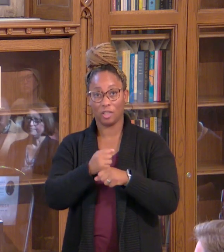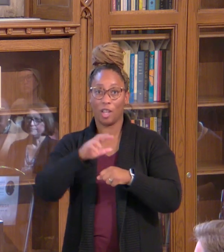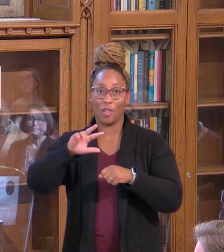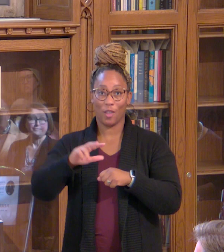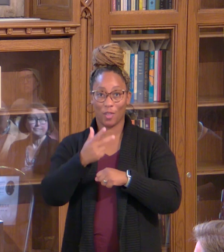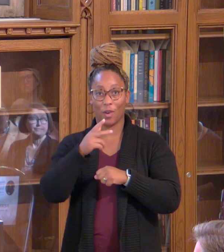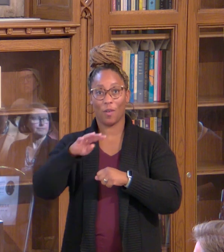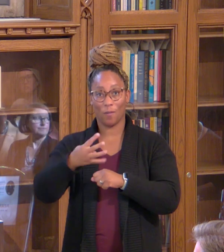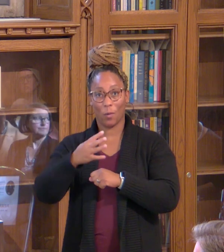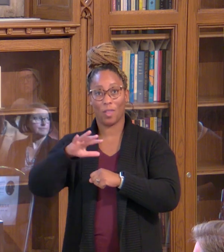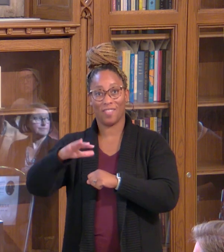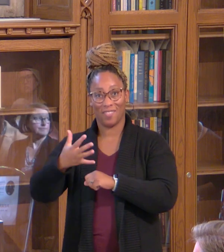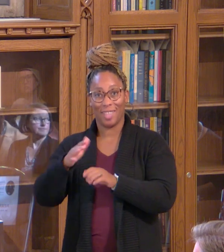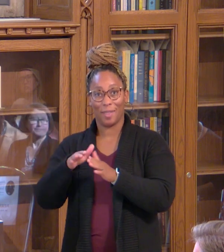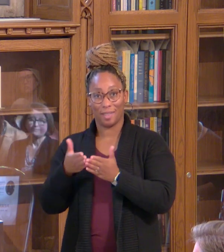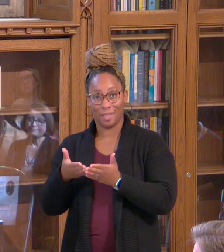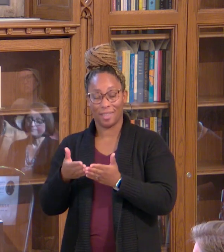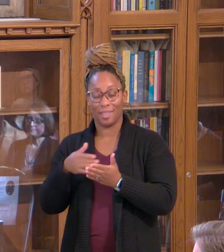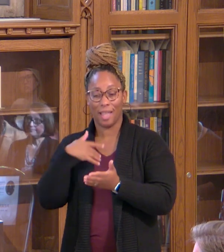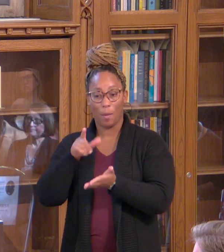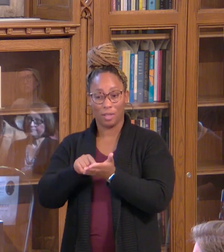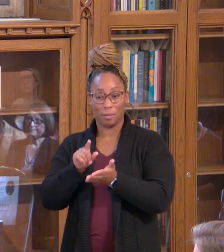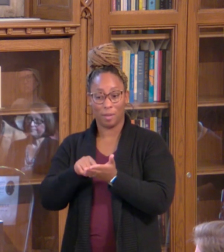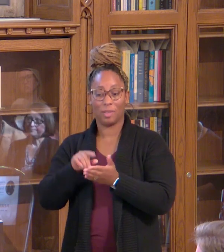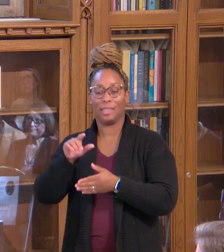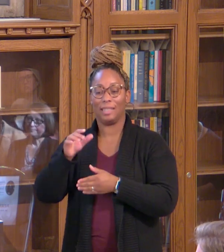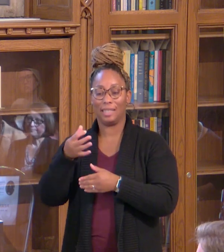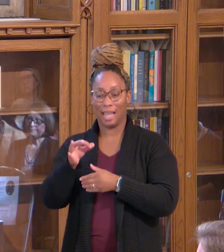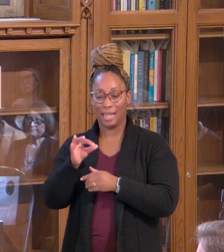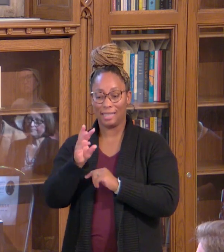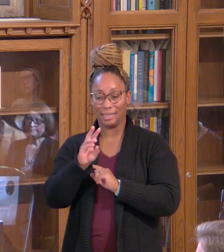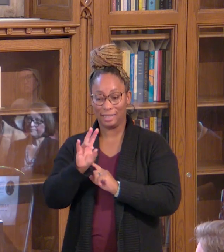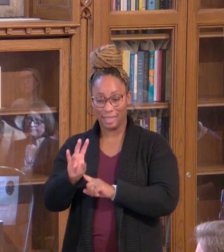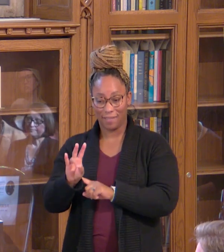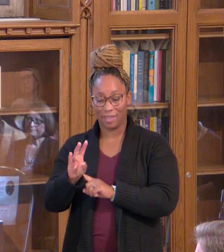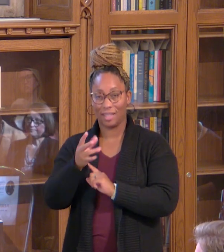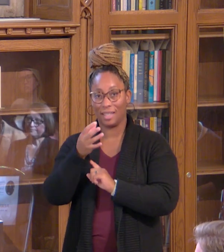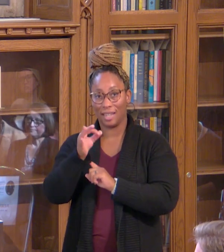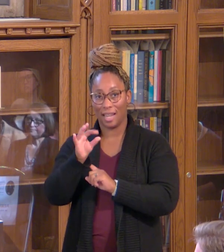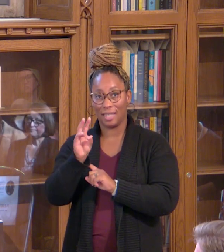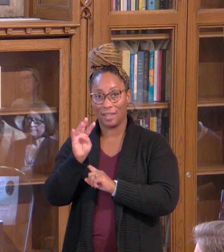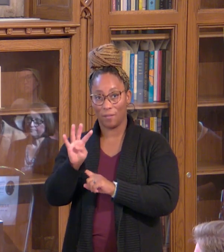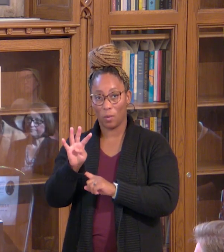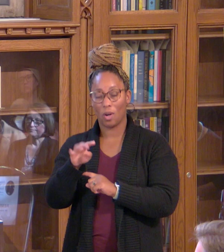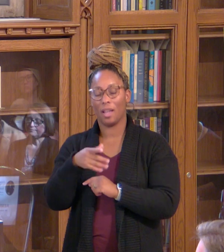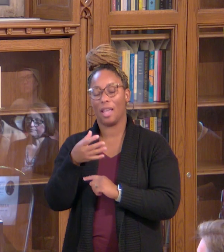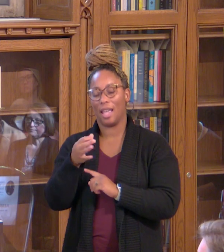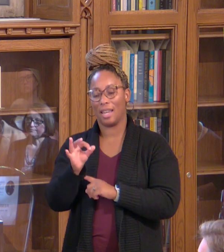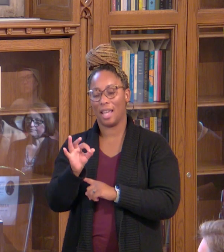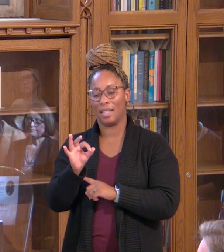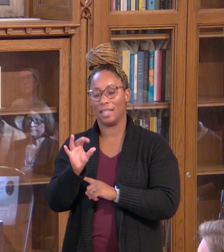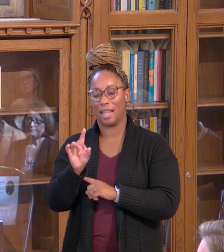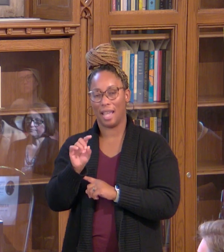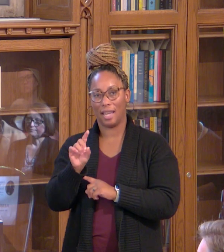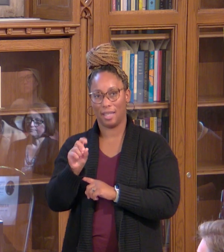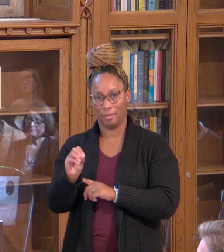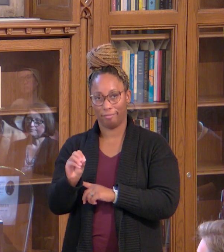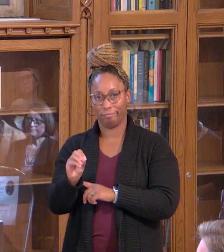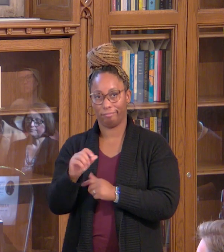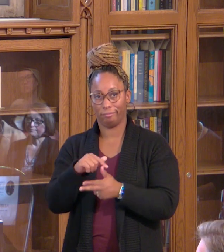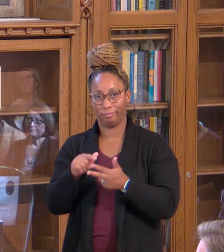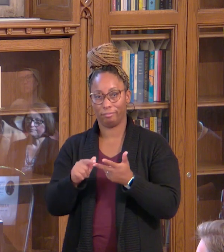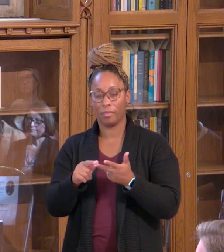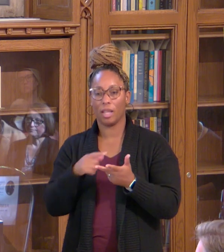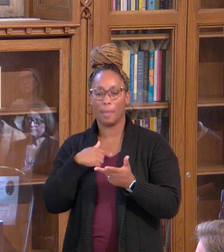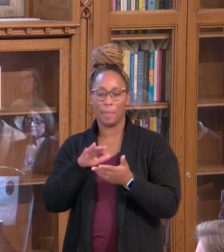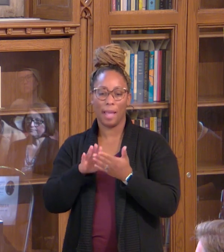Edition fourth and fifth editions published in 1967 1974 and 1980 respectively